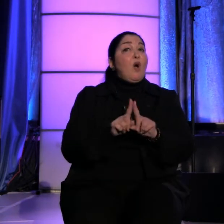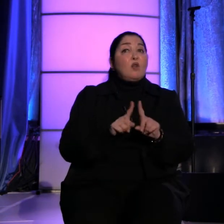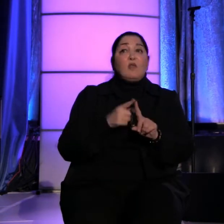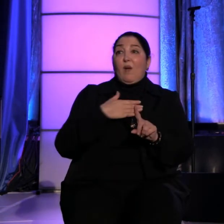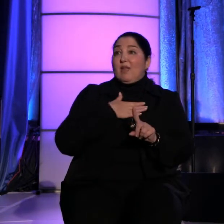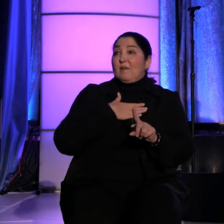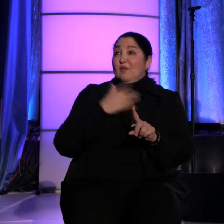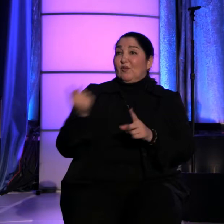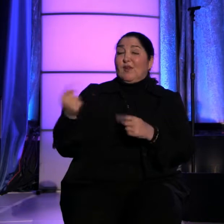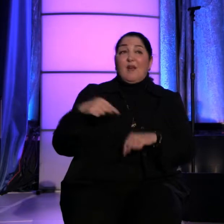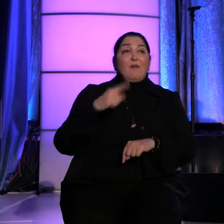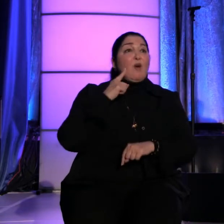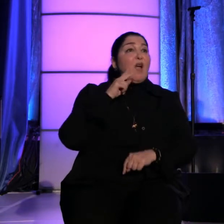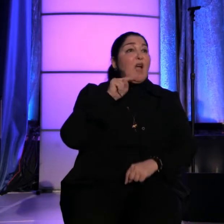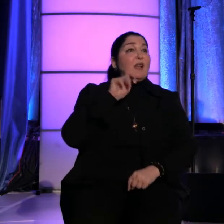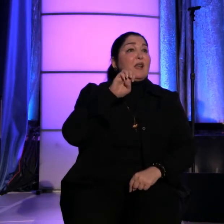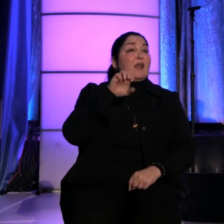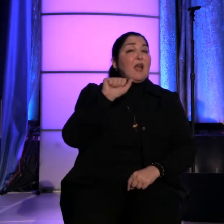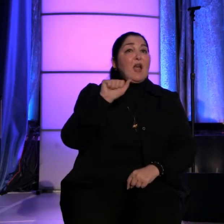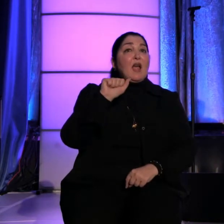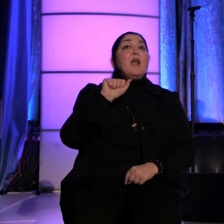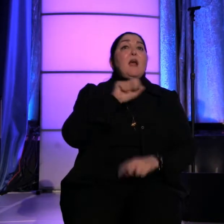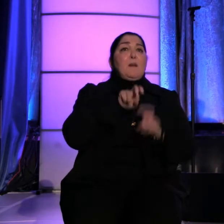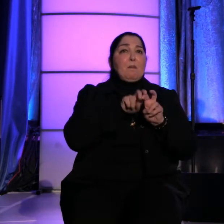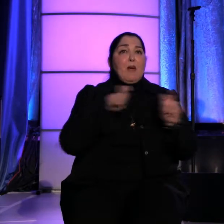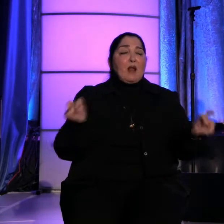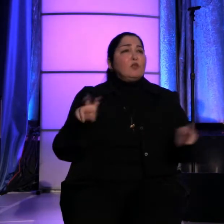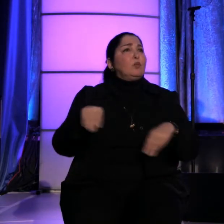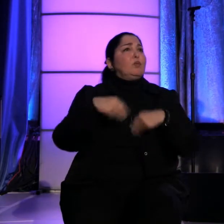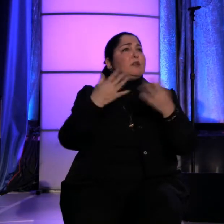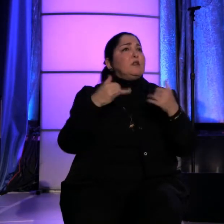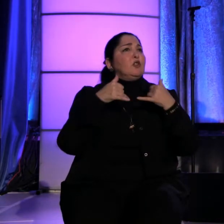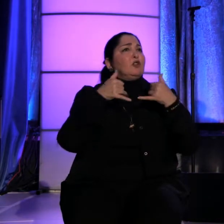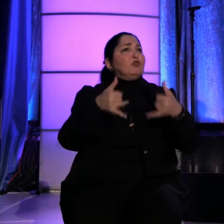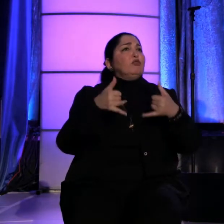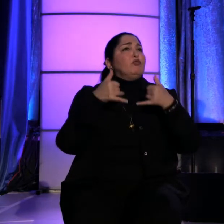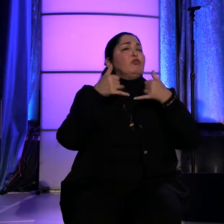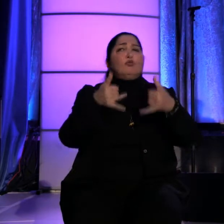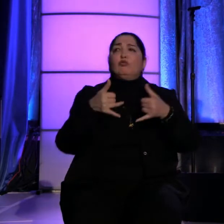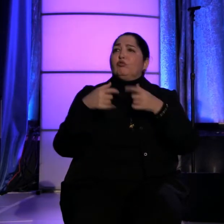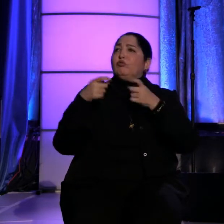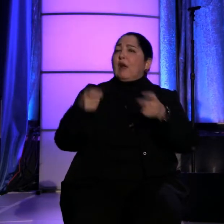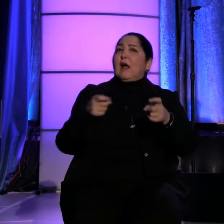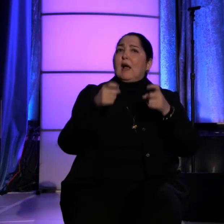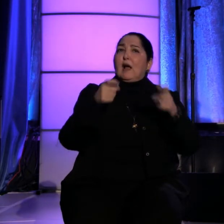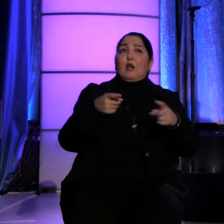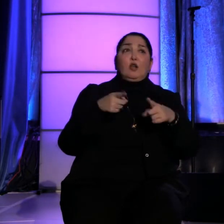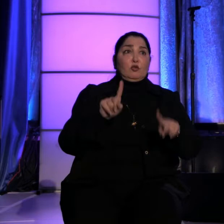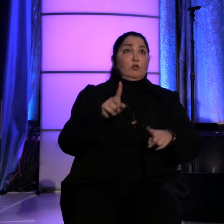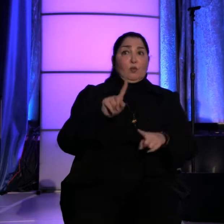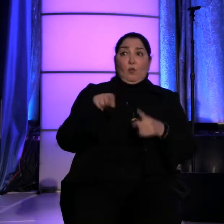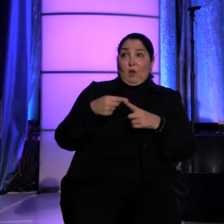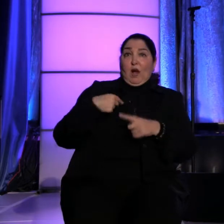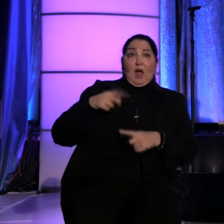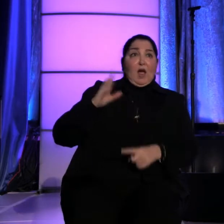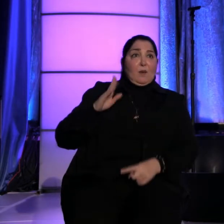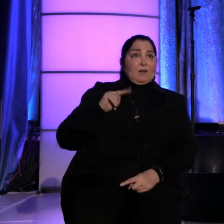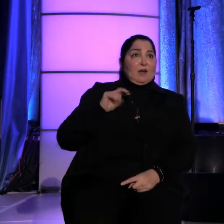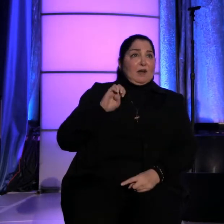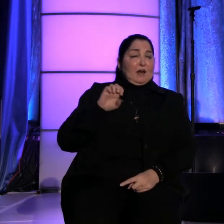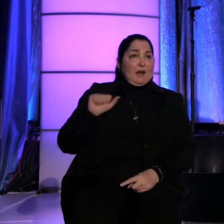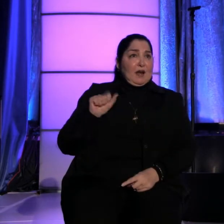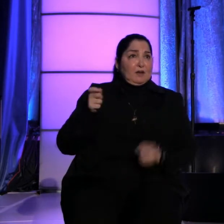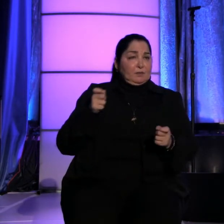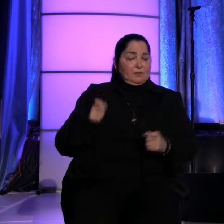as an NEA presenting grants panelist a number of times during my tenure at the NEA. I found her to